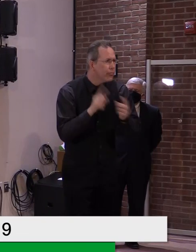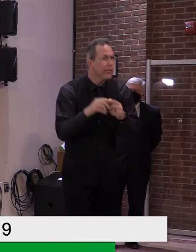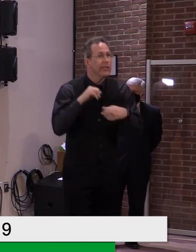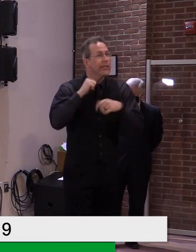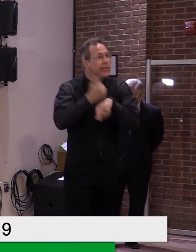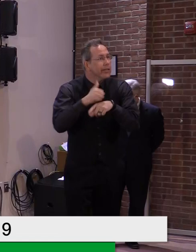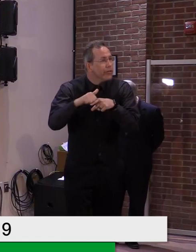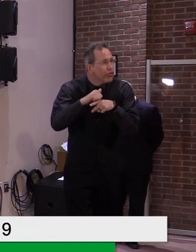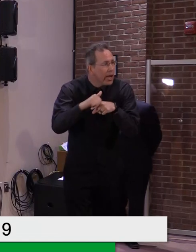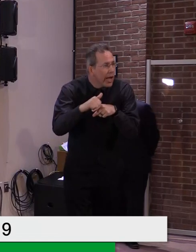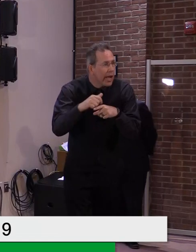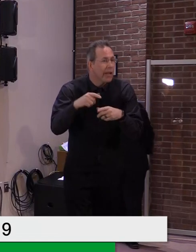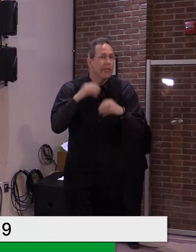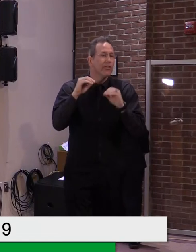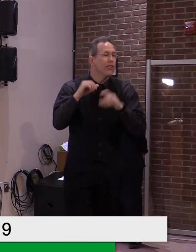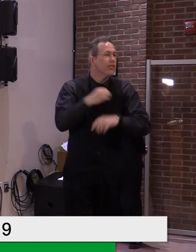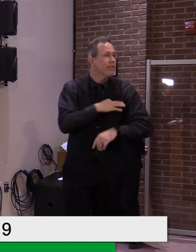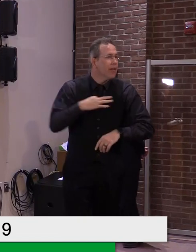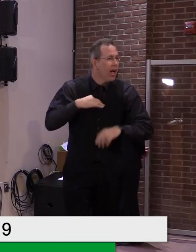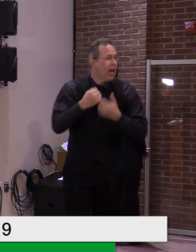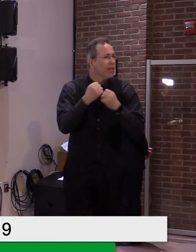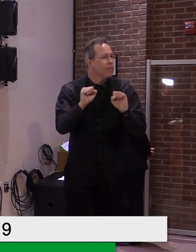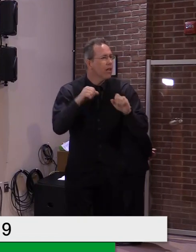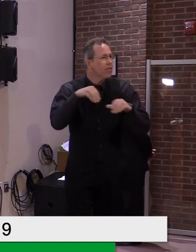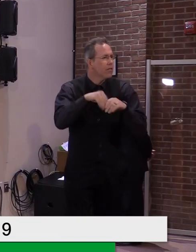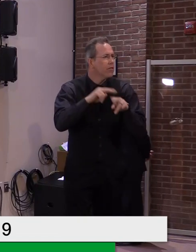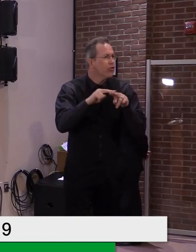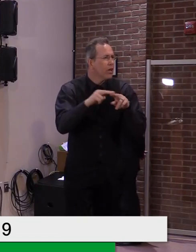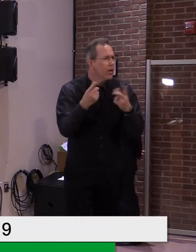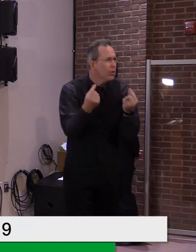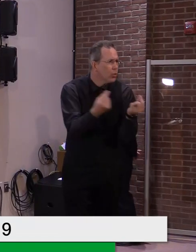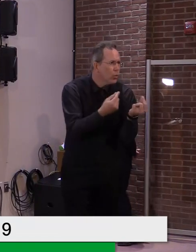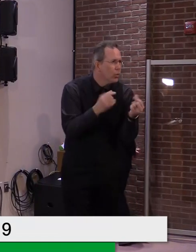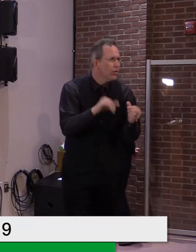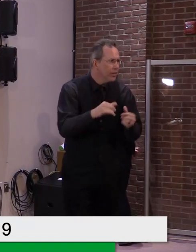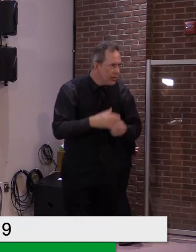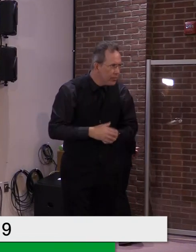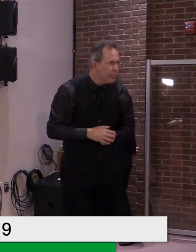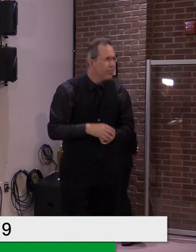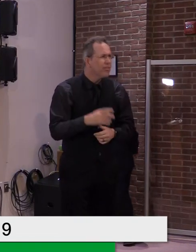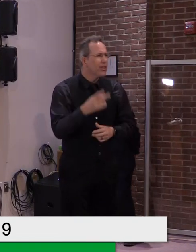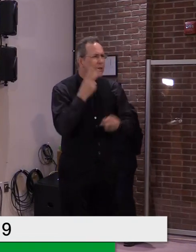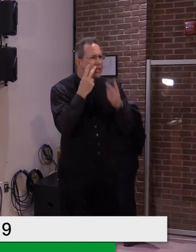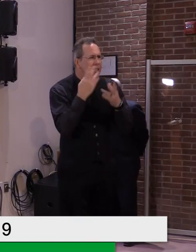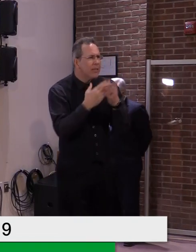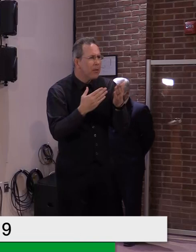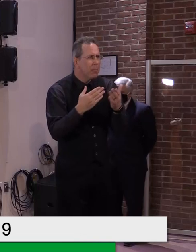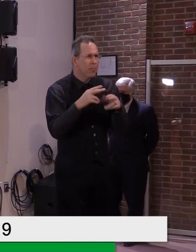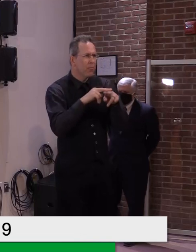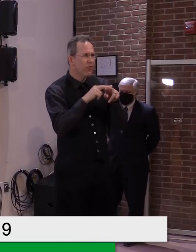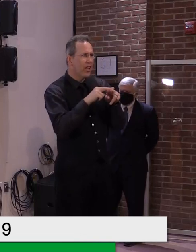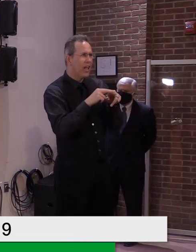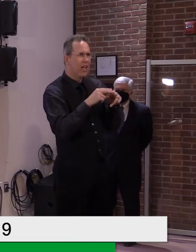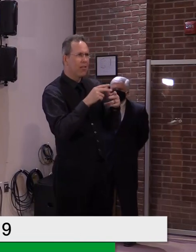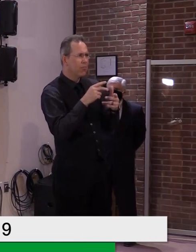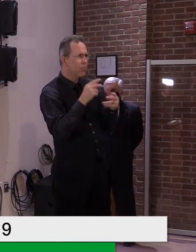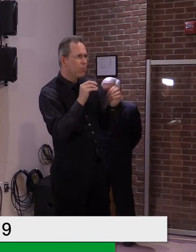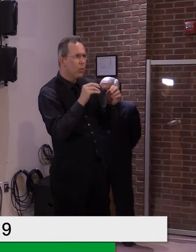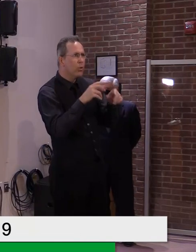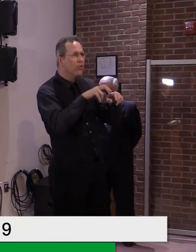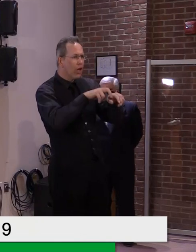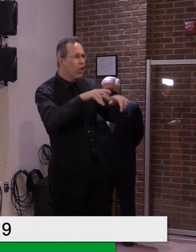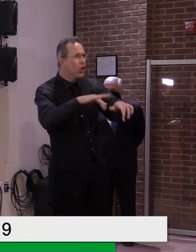that they have to continue to have. That's why you're seeing maybe some of the Amtrak trains running without passengers, but it's just a